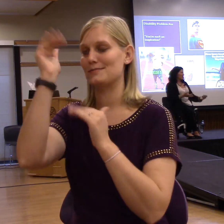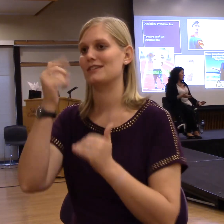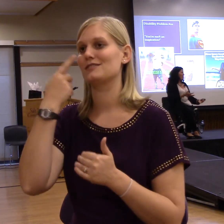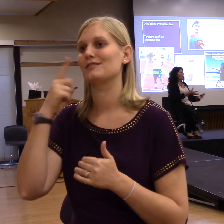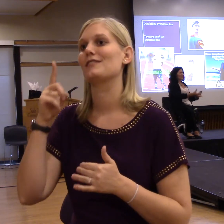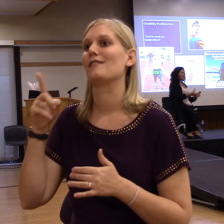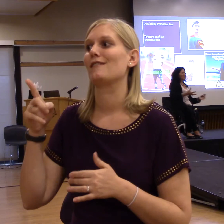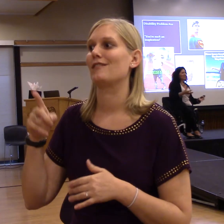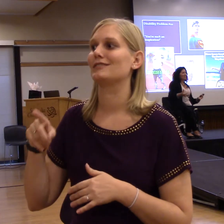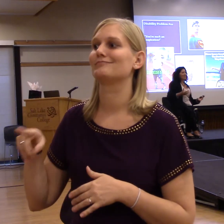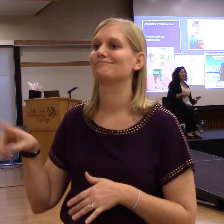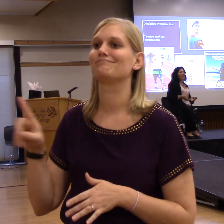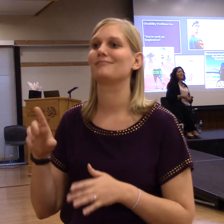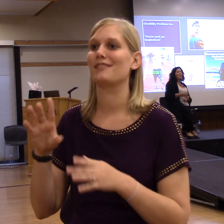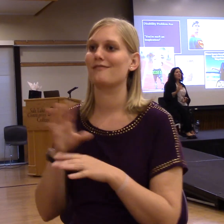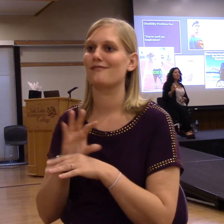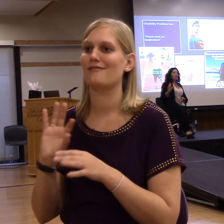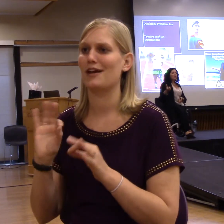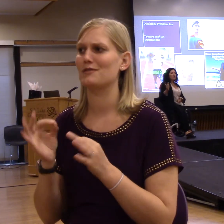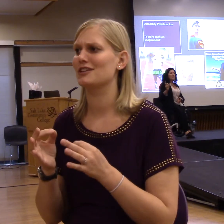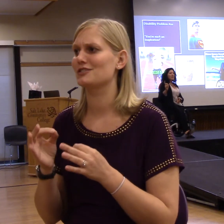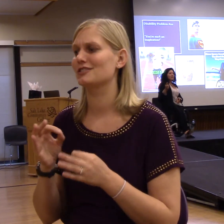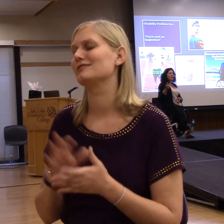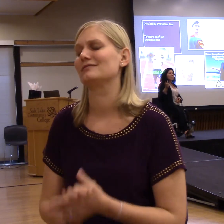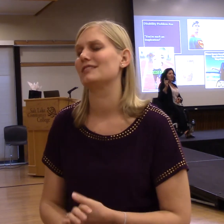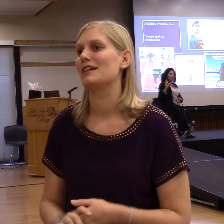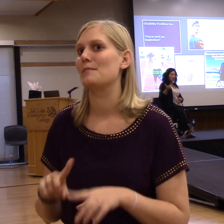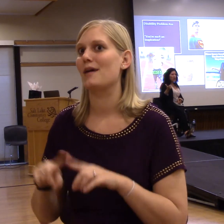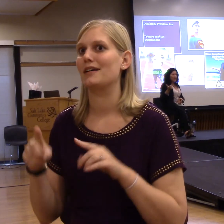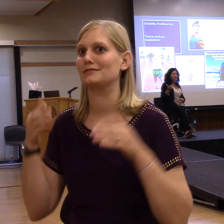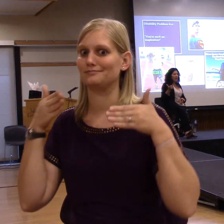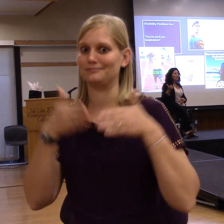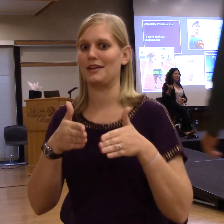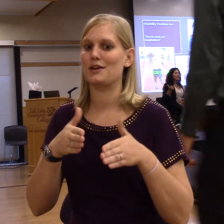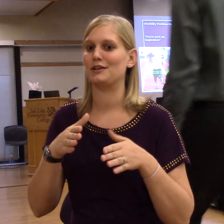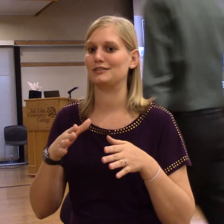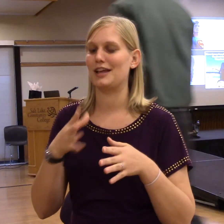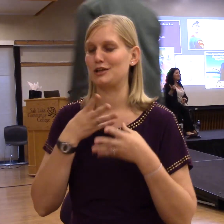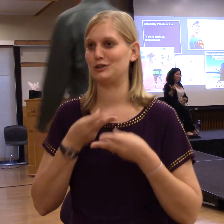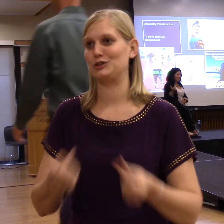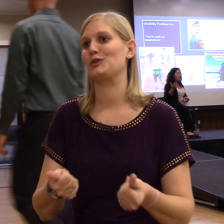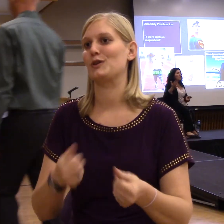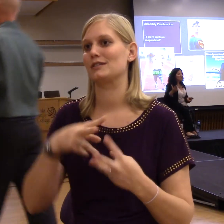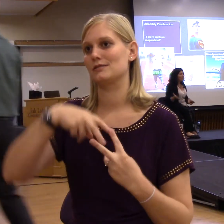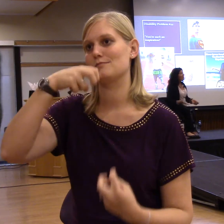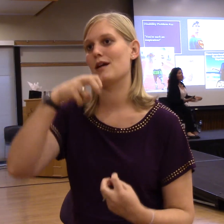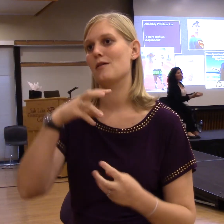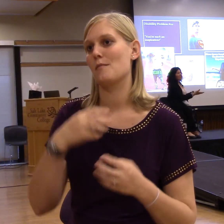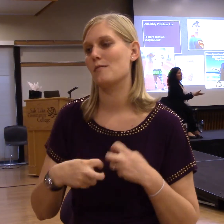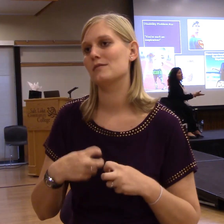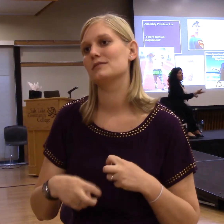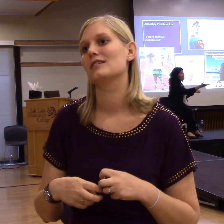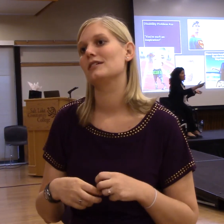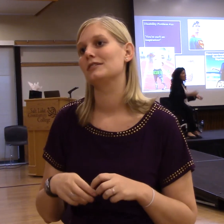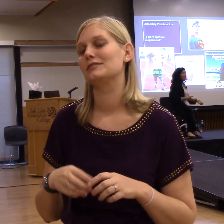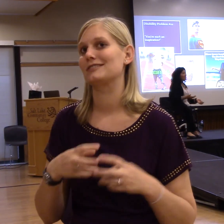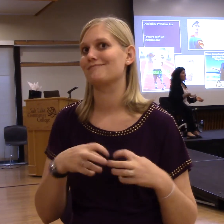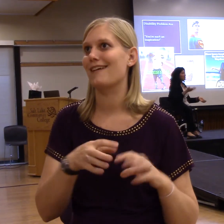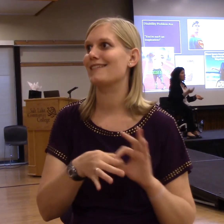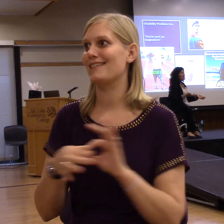resources for sports or education, things like that. But it was overwhelmingly focused on curing spinal cord injury. which is very much in line with